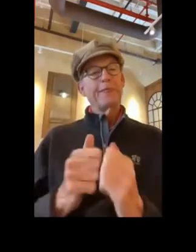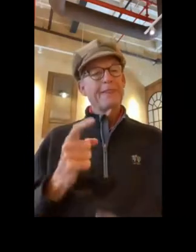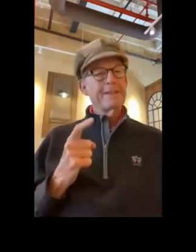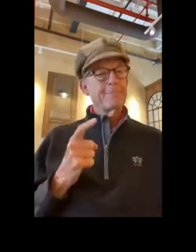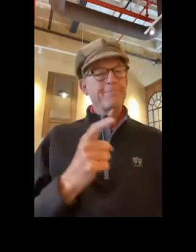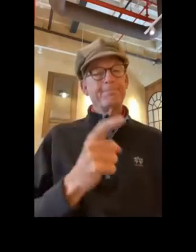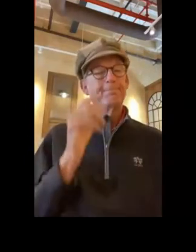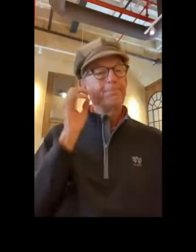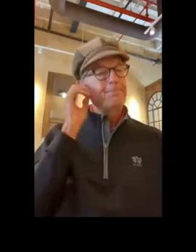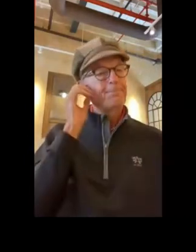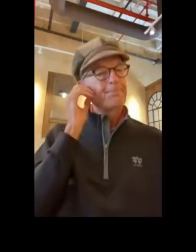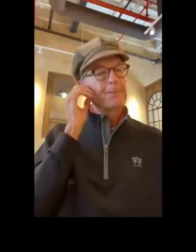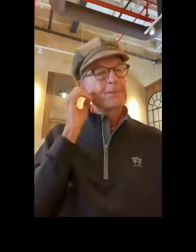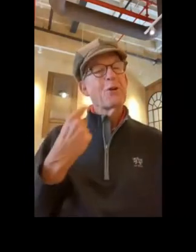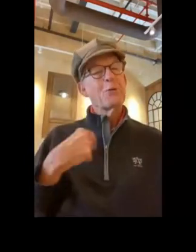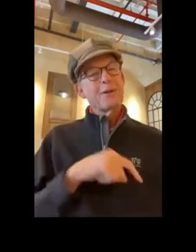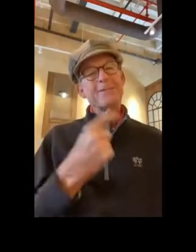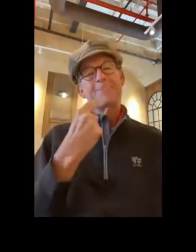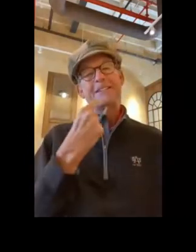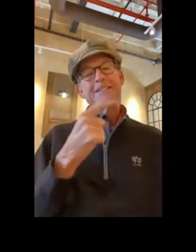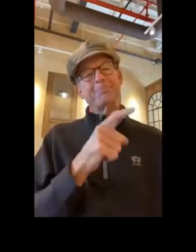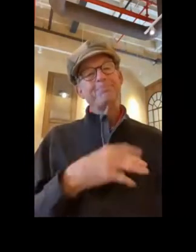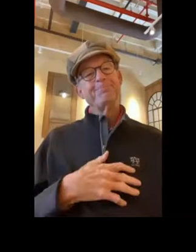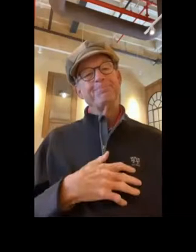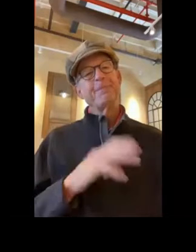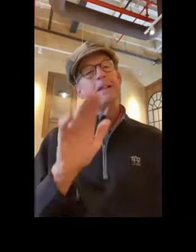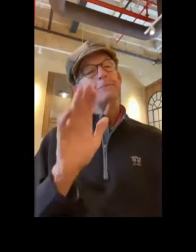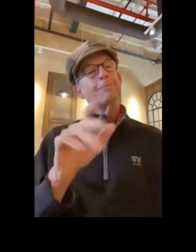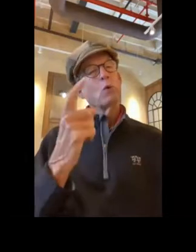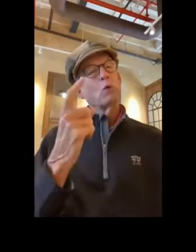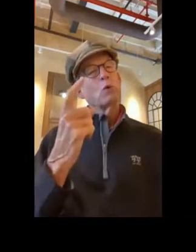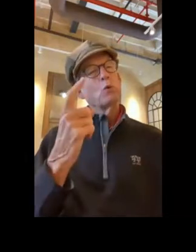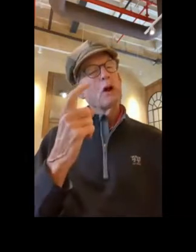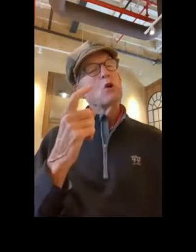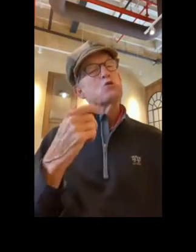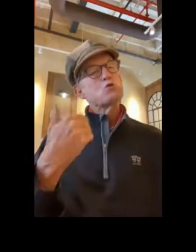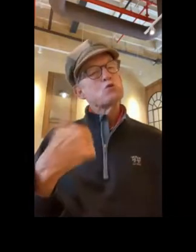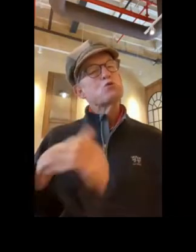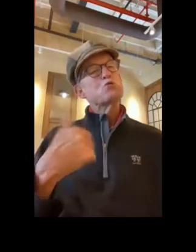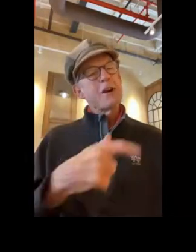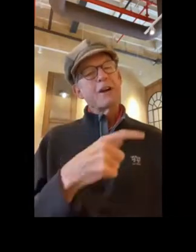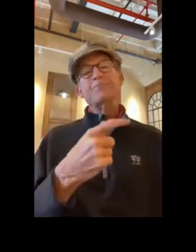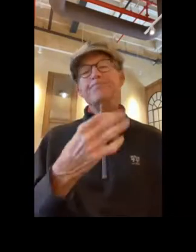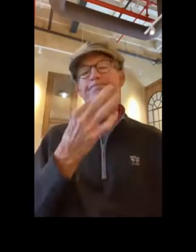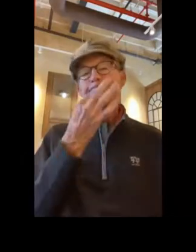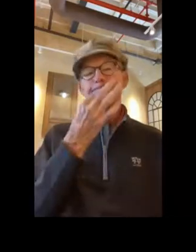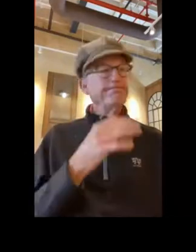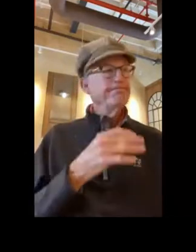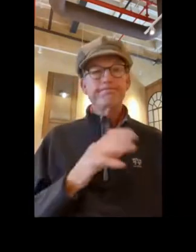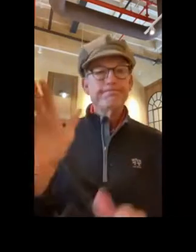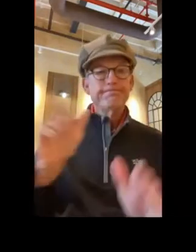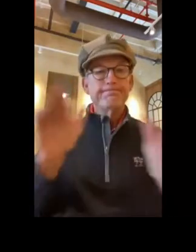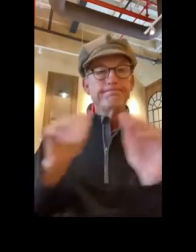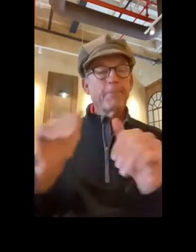And he said, Finneran, come on, come with me. I enjoyed being with him. I miss